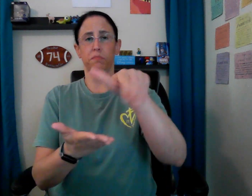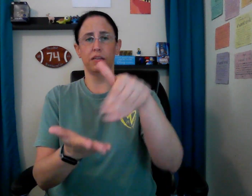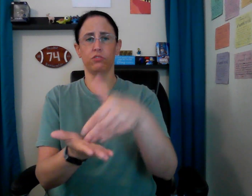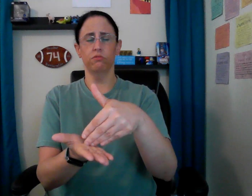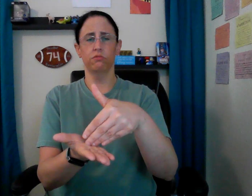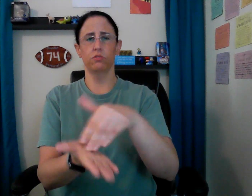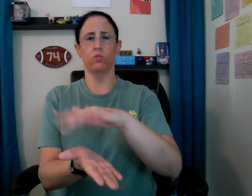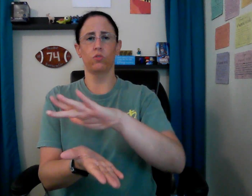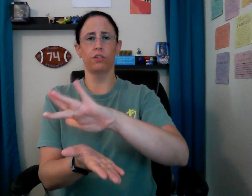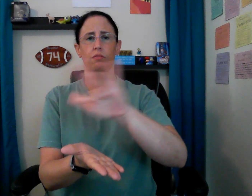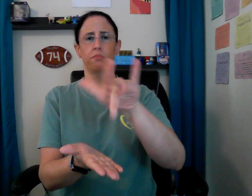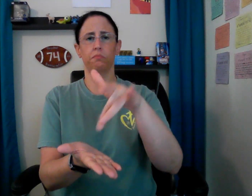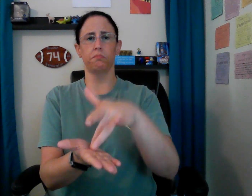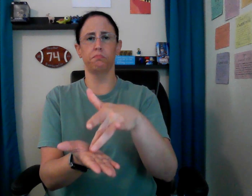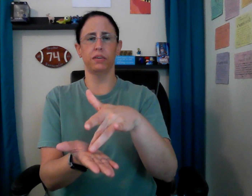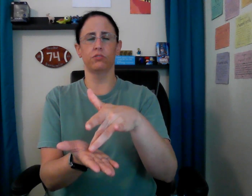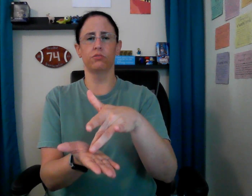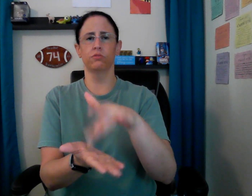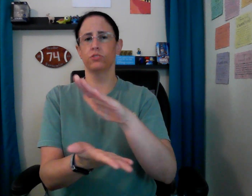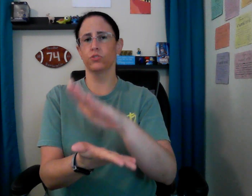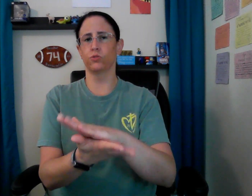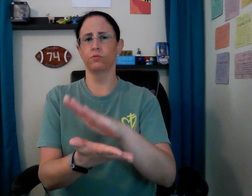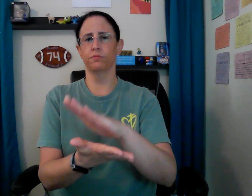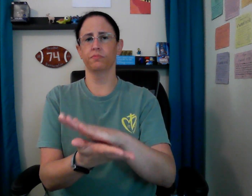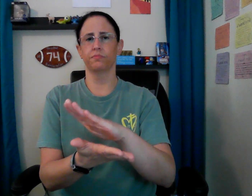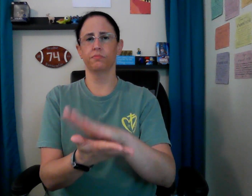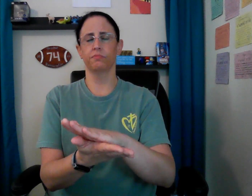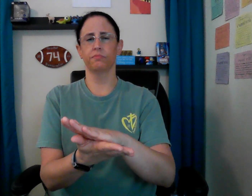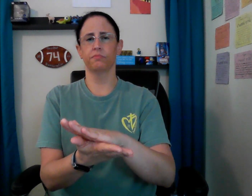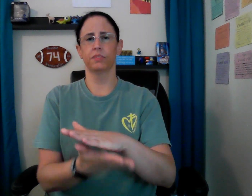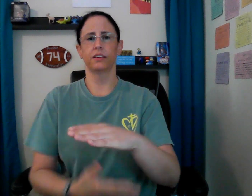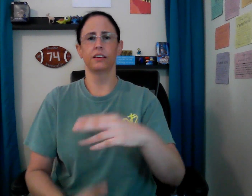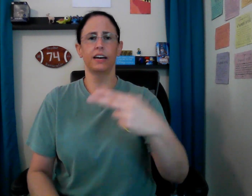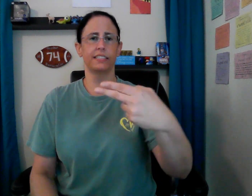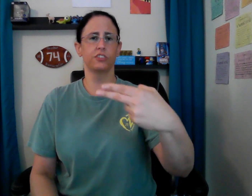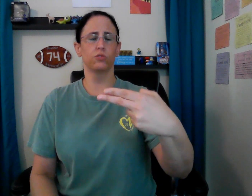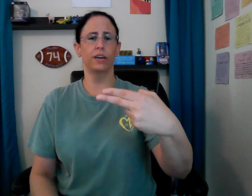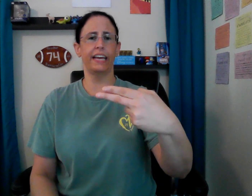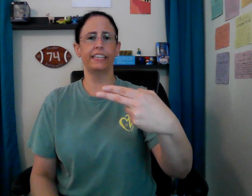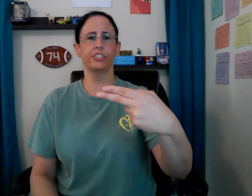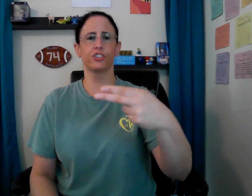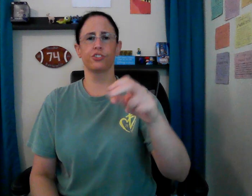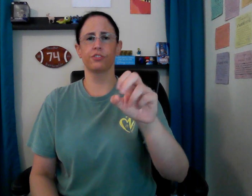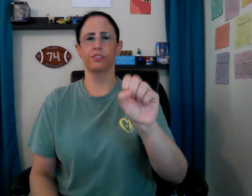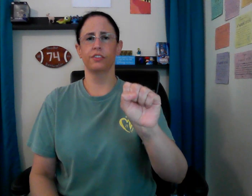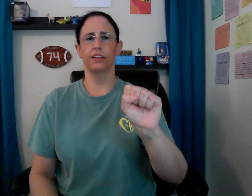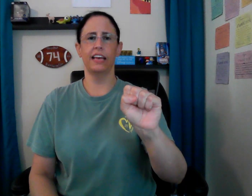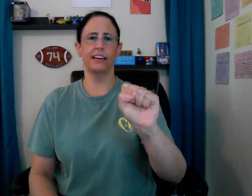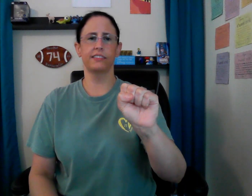middle or middle school, high school,